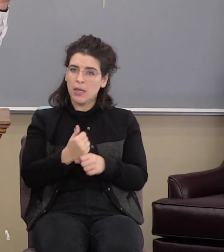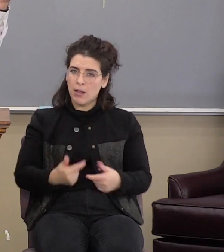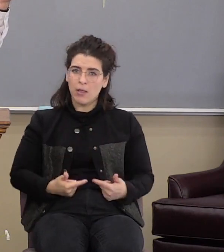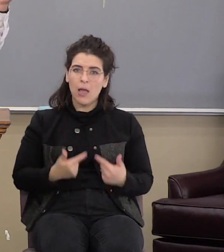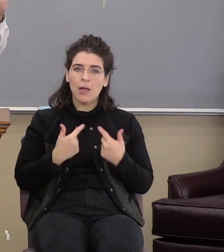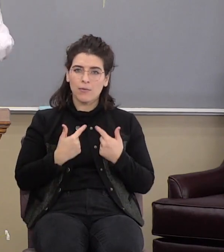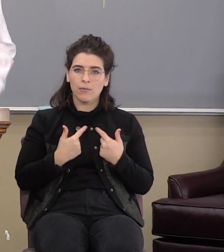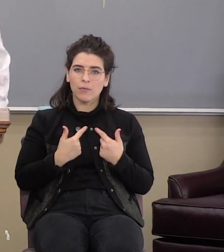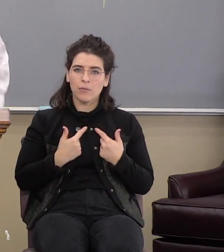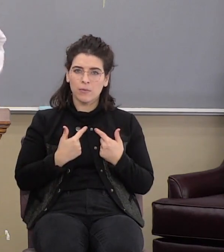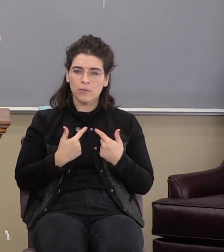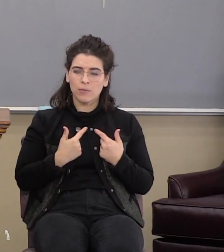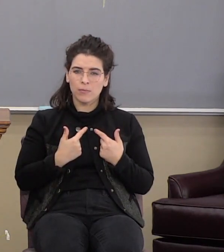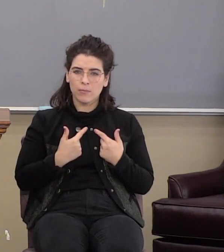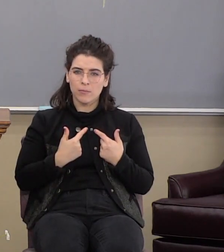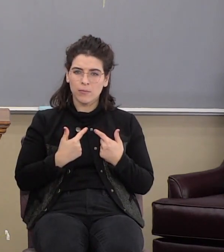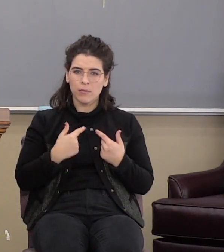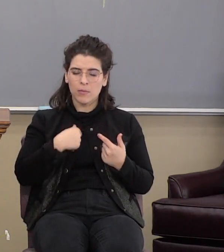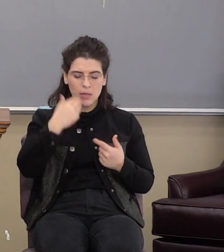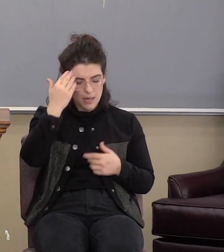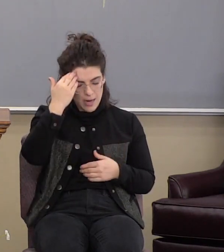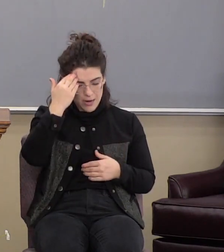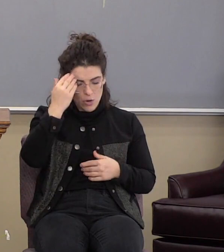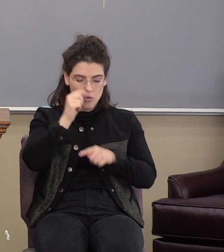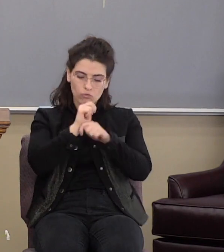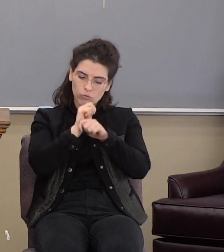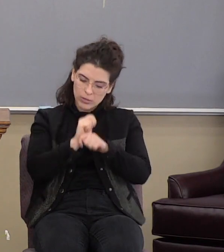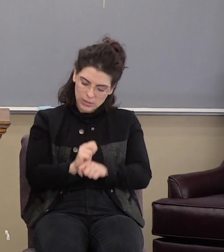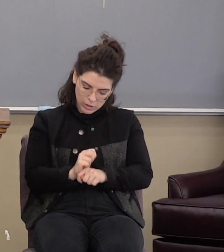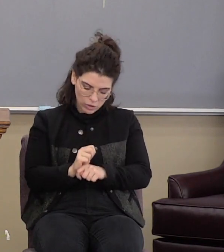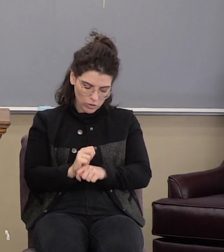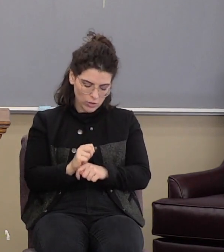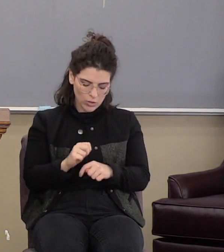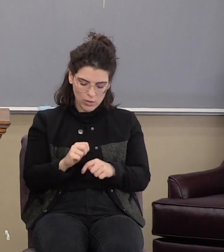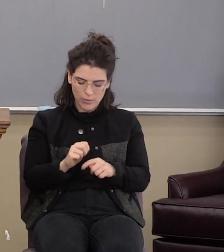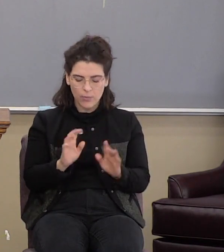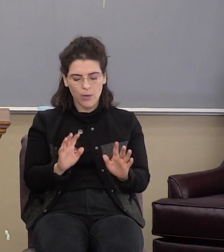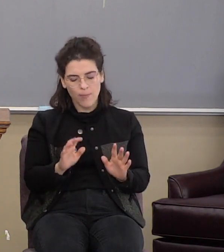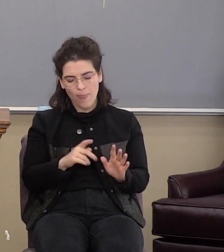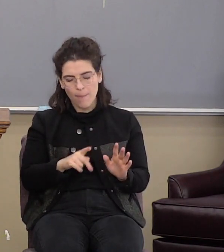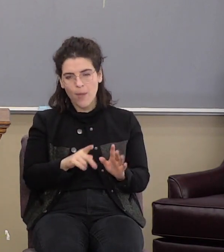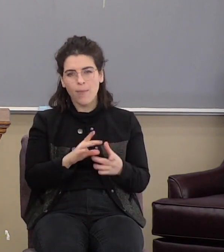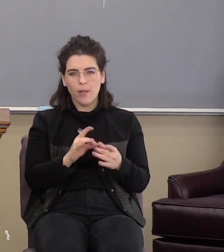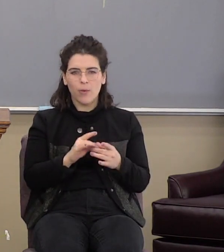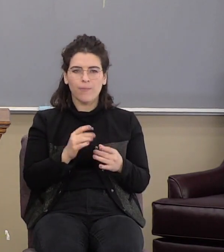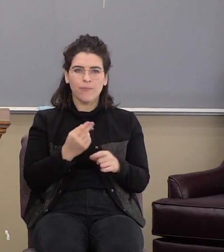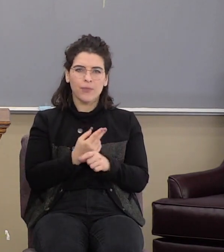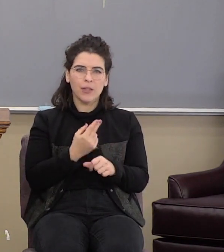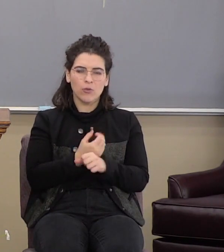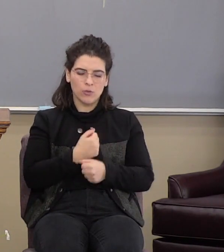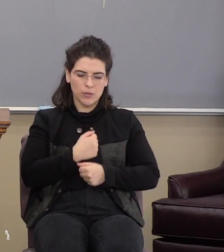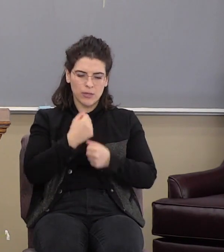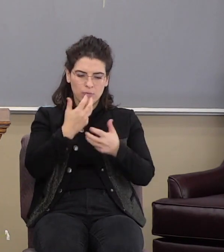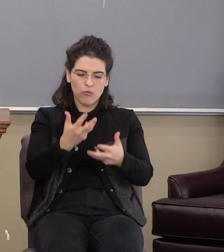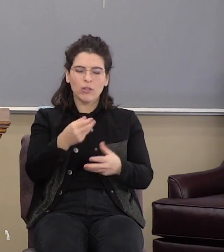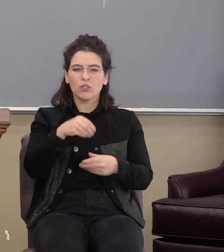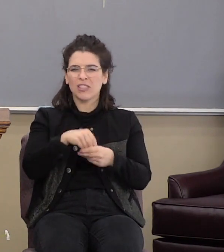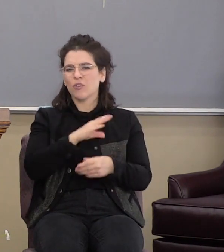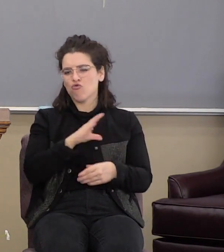alive. And I know traditionally Paul, by the way, he uses the expression in